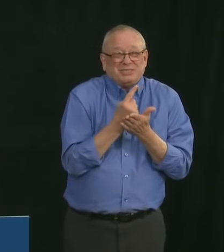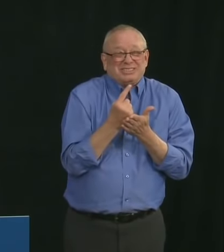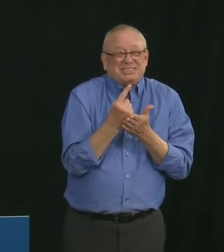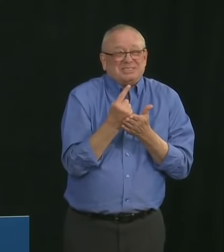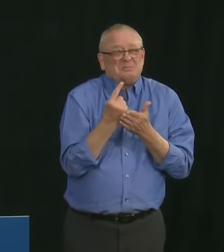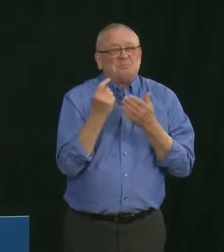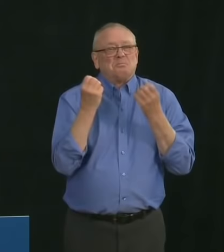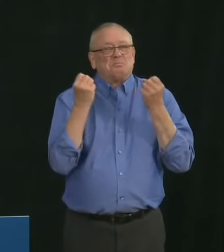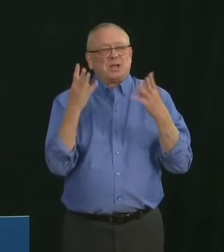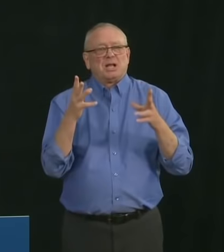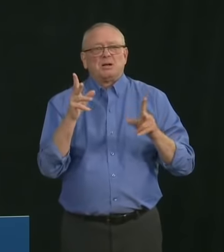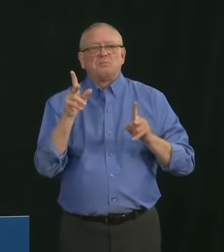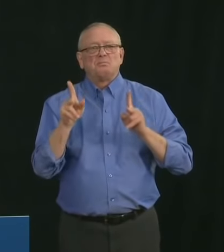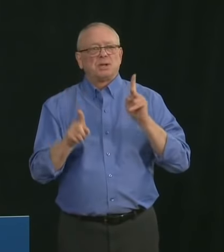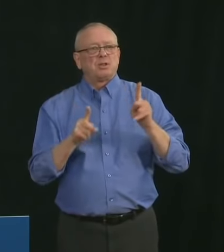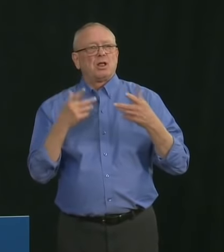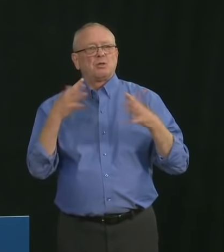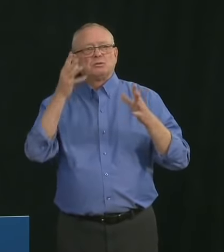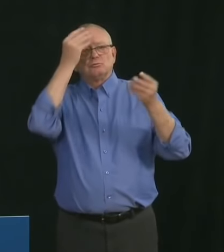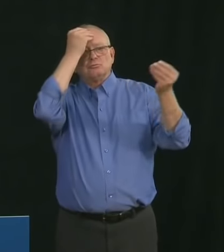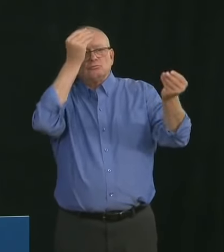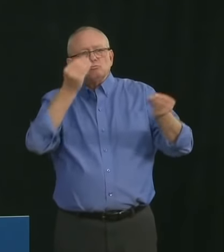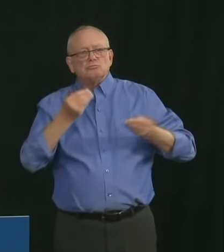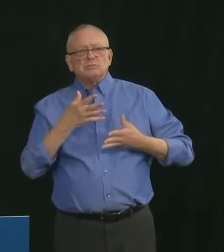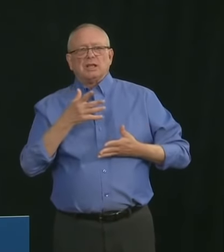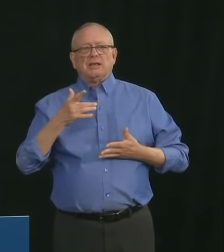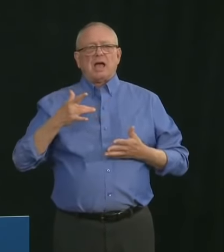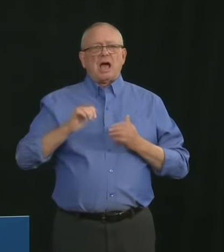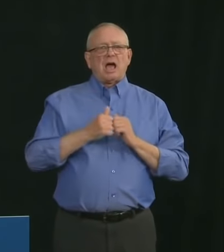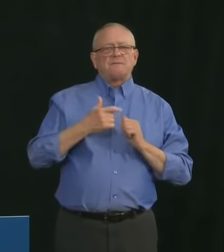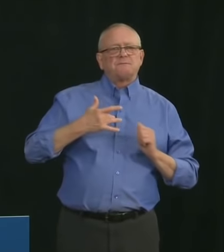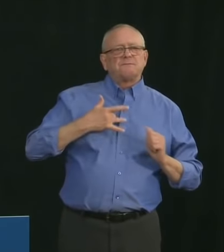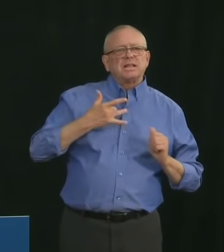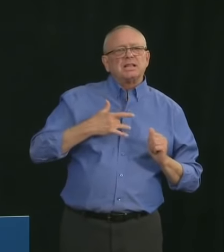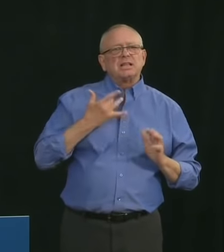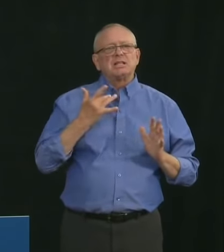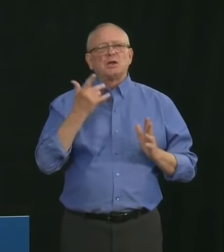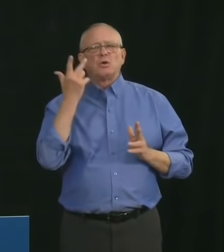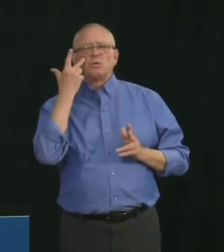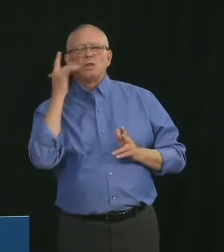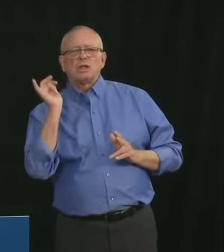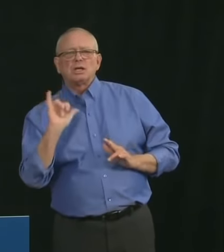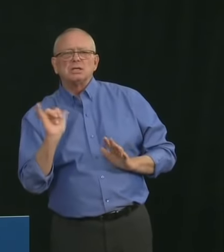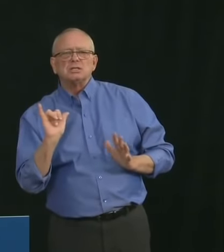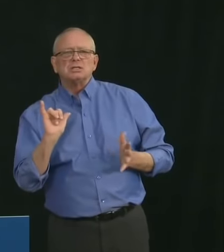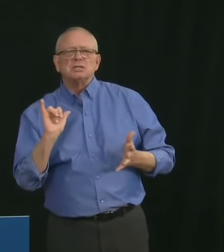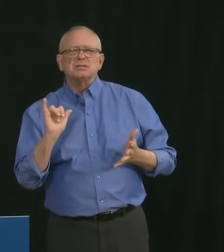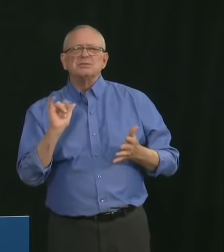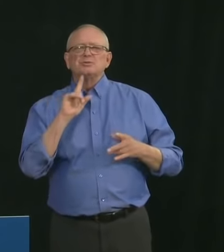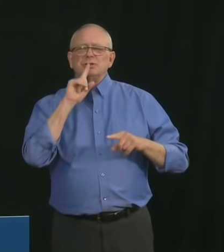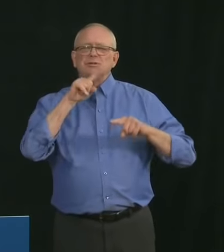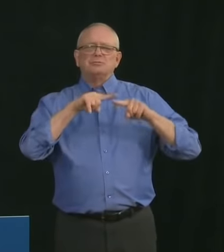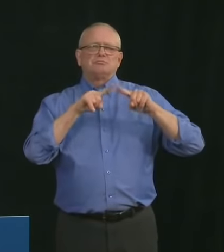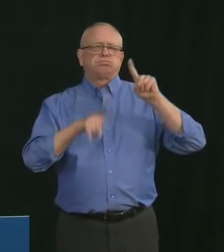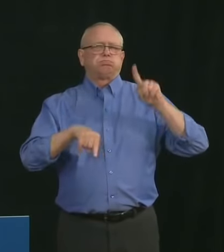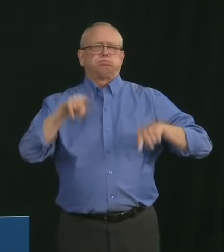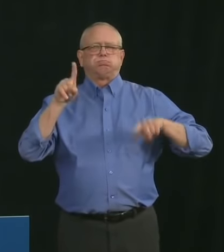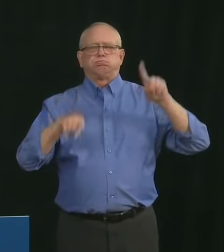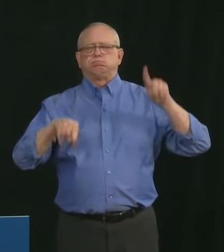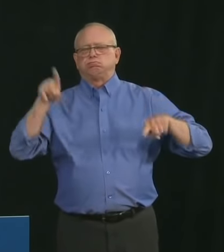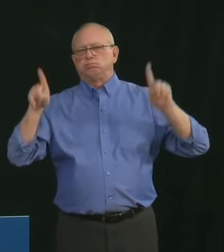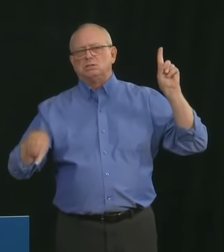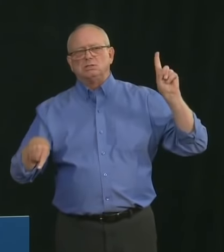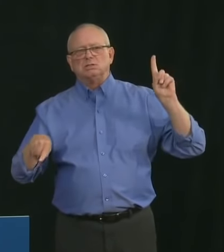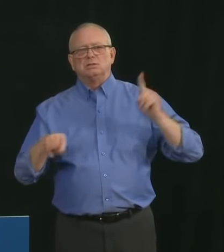Stage 2. There is a variety of reactions to our new relaxed measures. Today, I want to talk